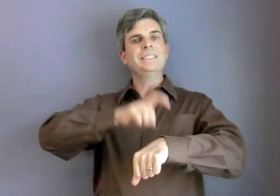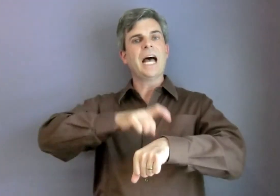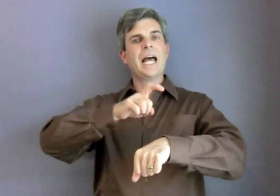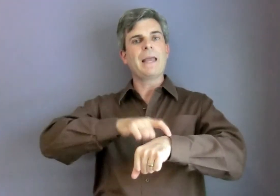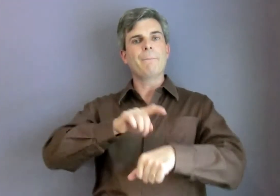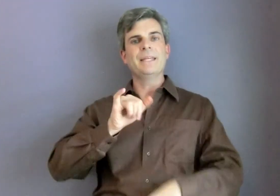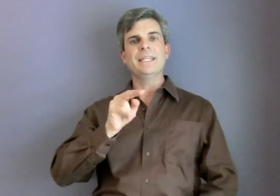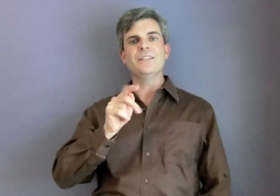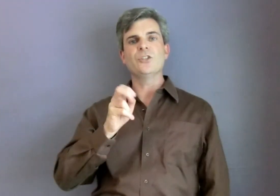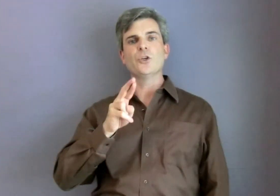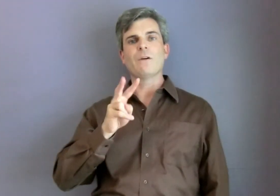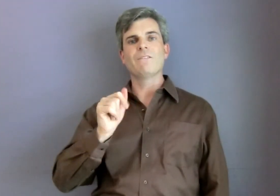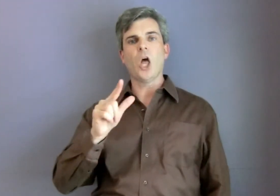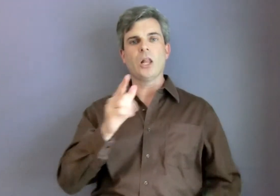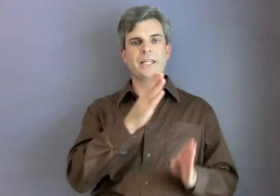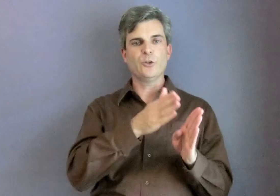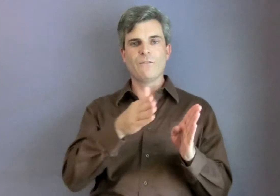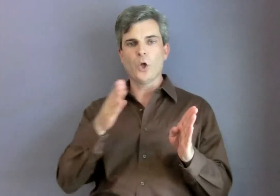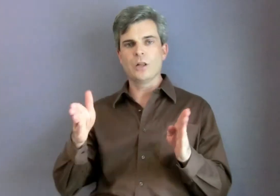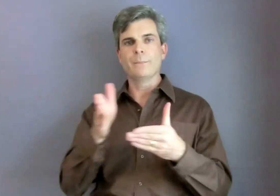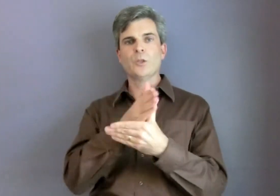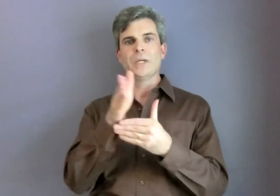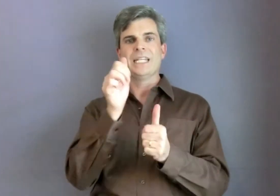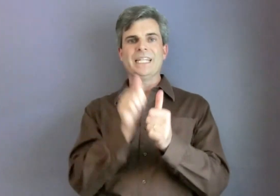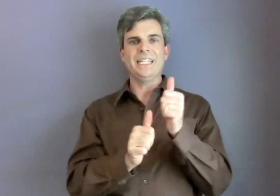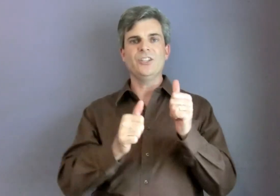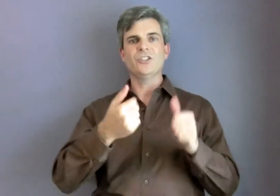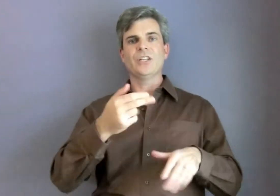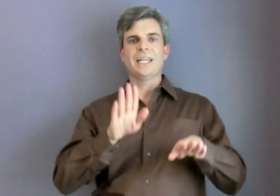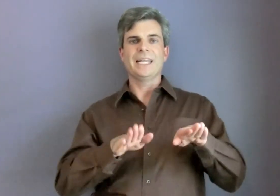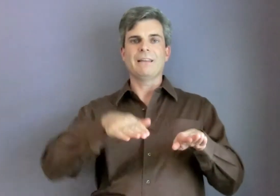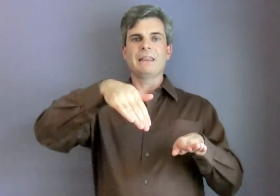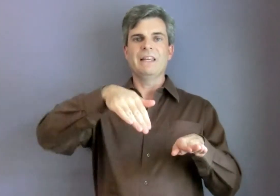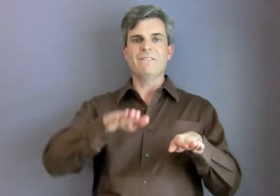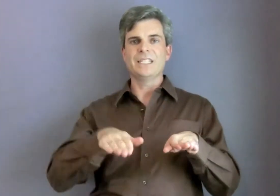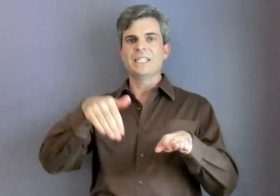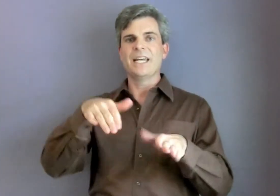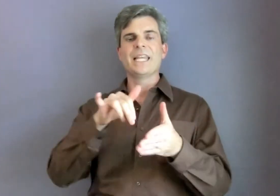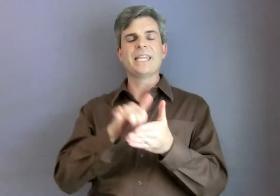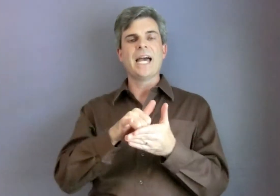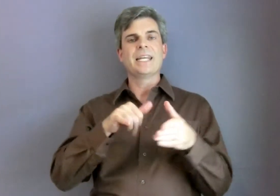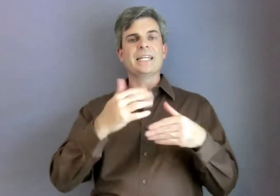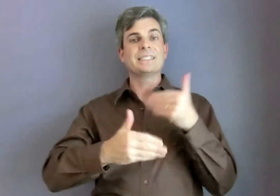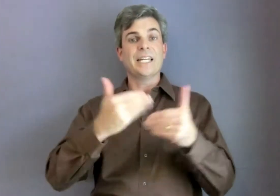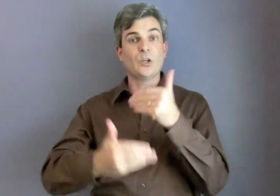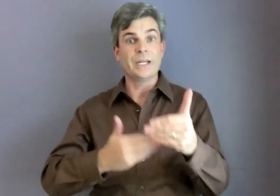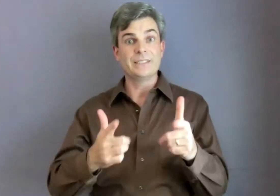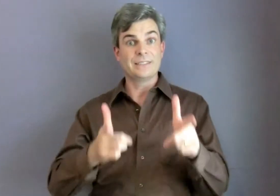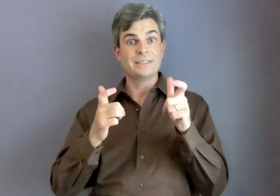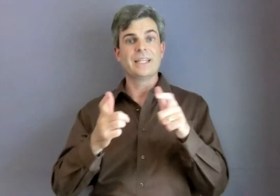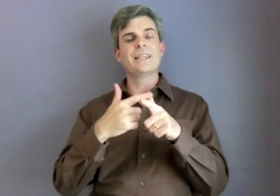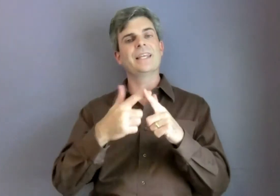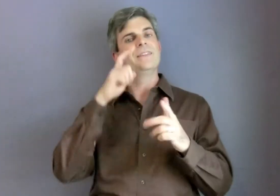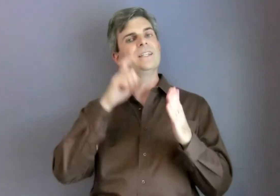between each heel lift, and it accelerates the amount and level of the stimulation. The other things they've worked on, I didn't have time to say this in my